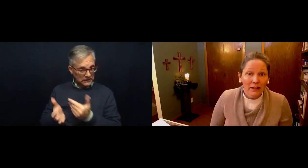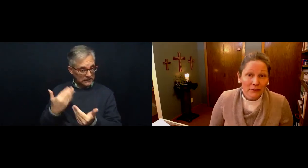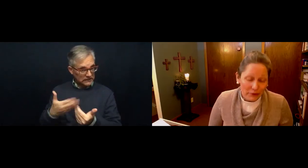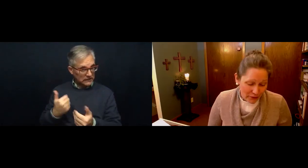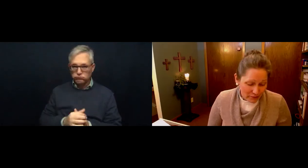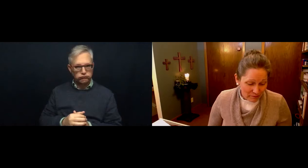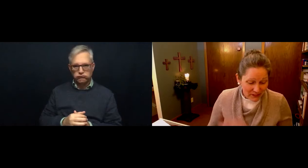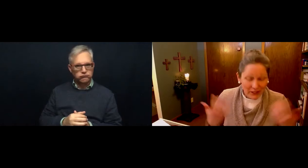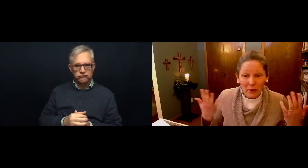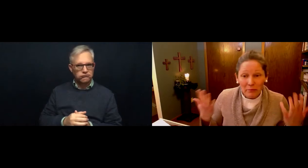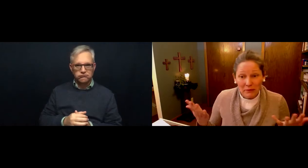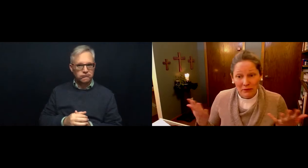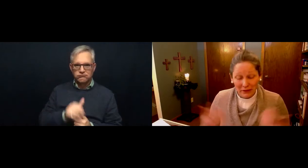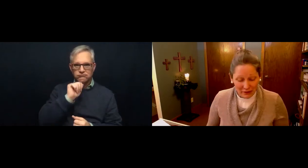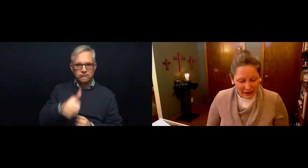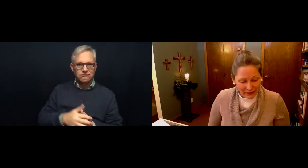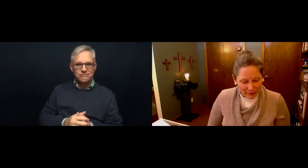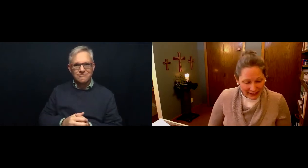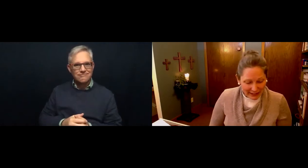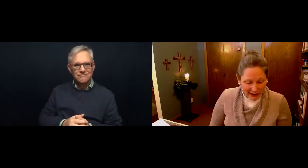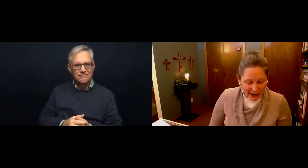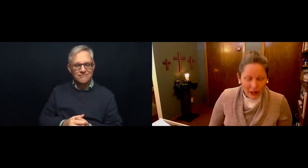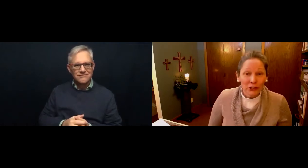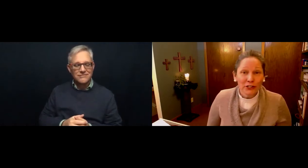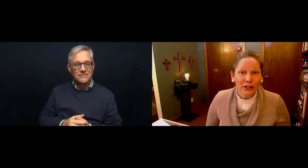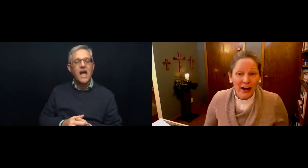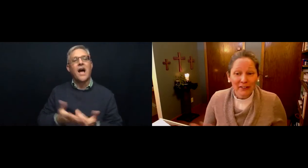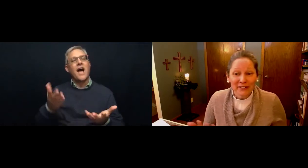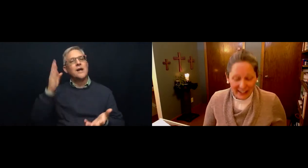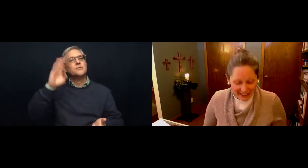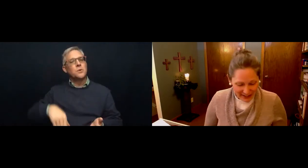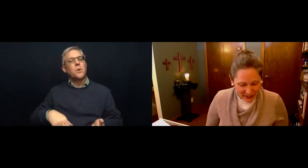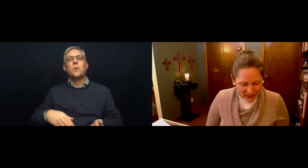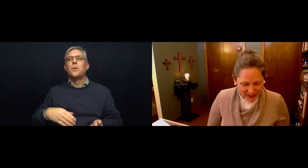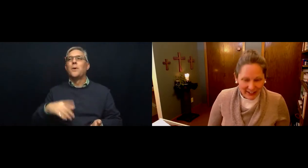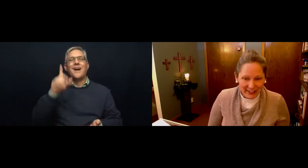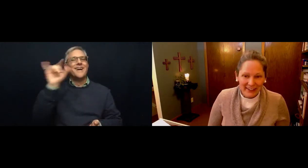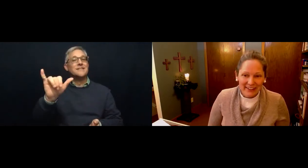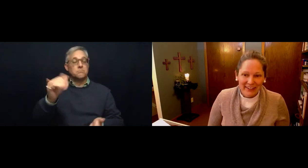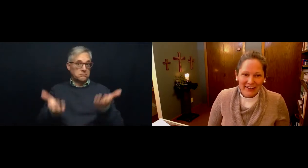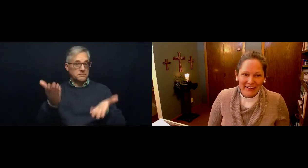And as you know, some people in our lives might say, sure, I'll learn sign language.